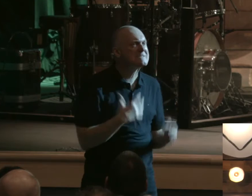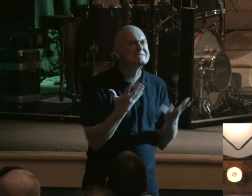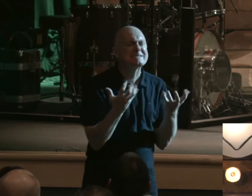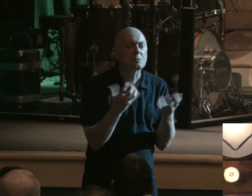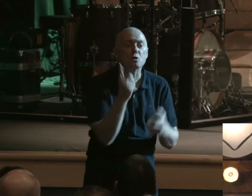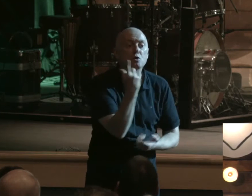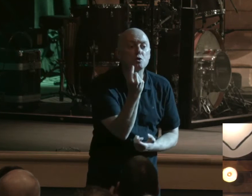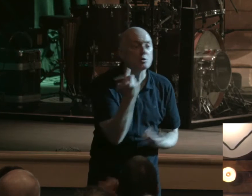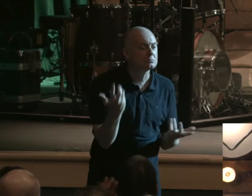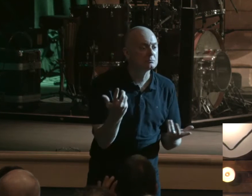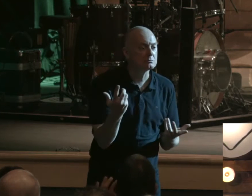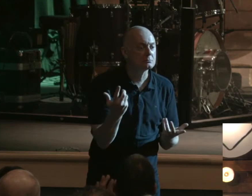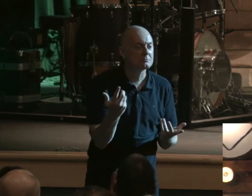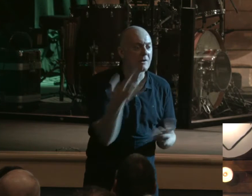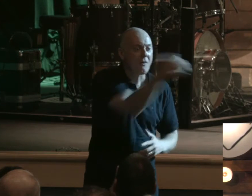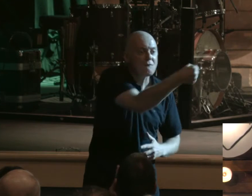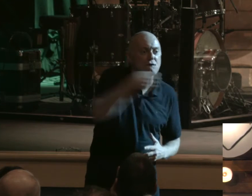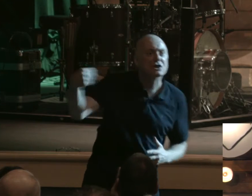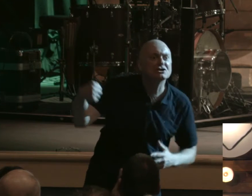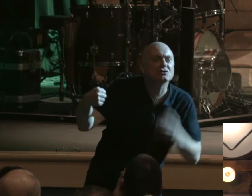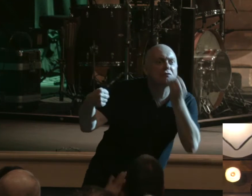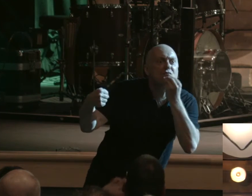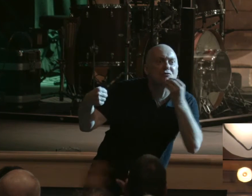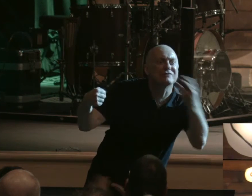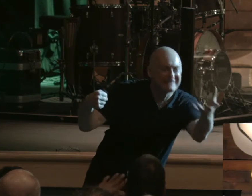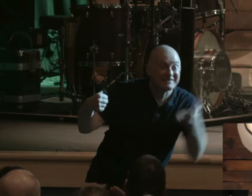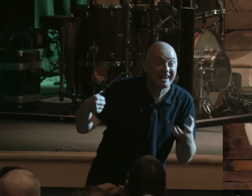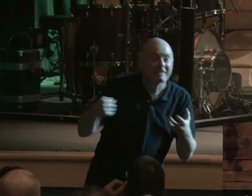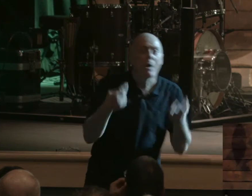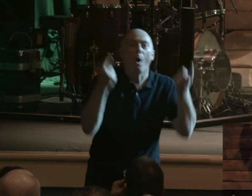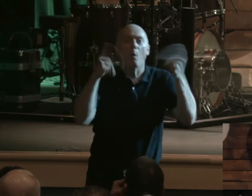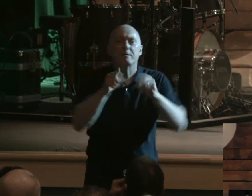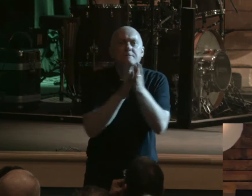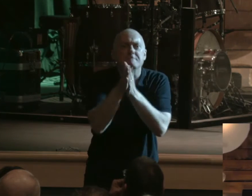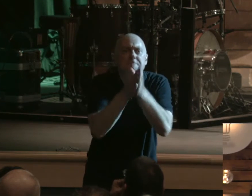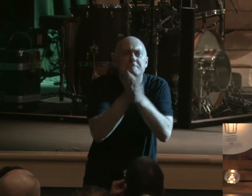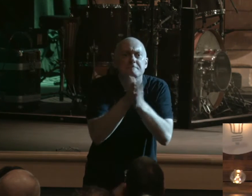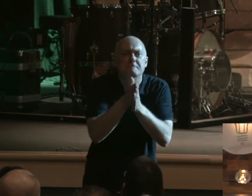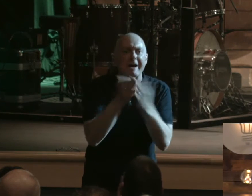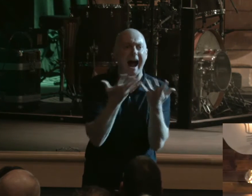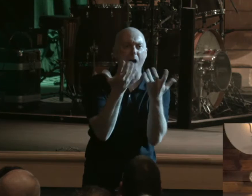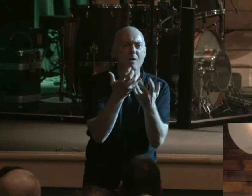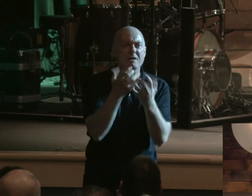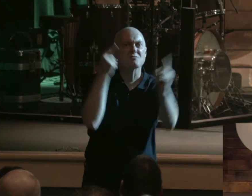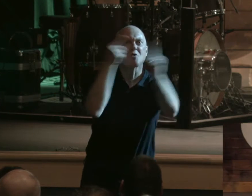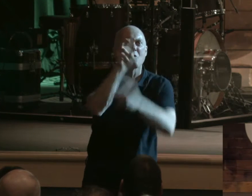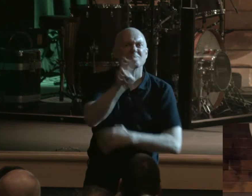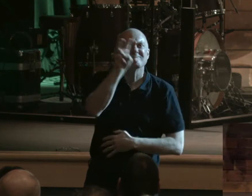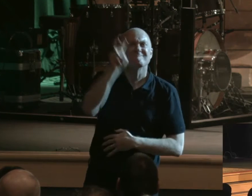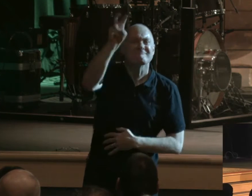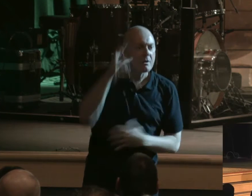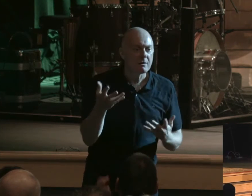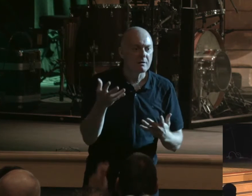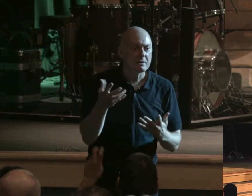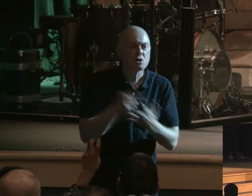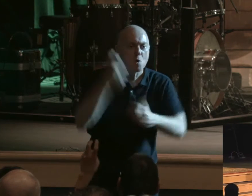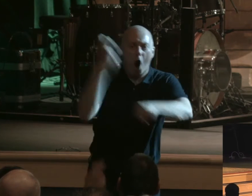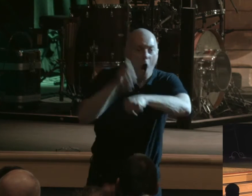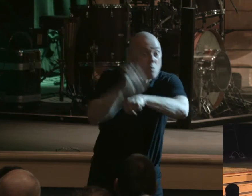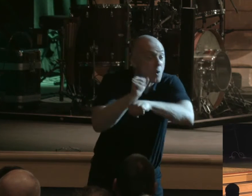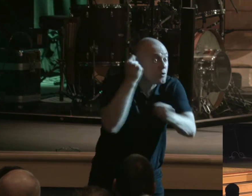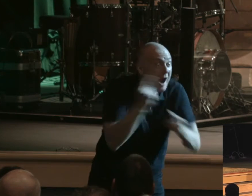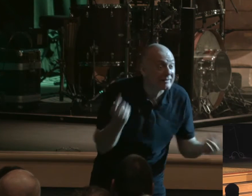to the fridge. Fair? When we're motivated by achievement, we move towards hard